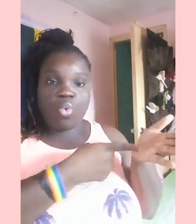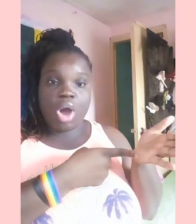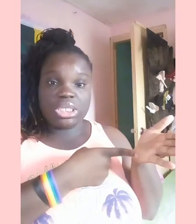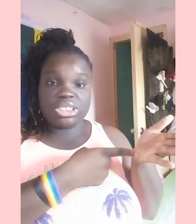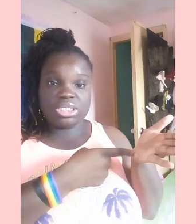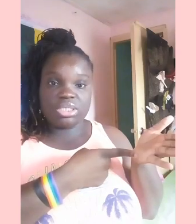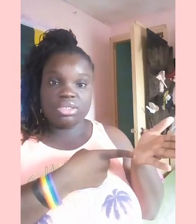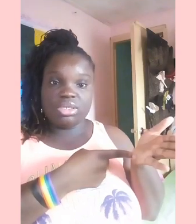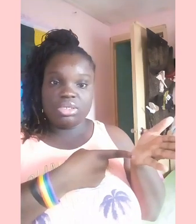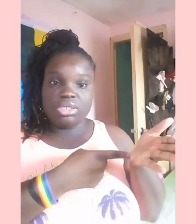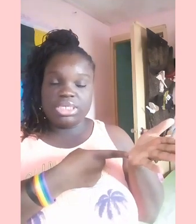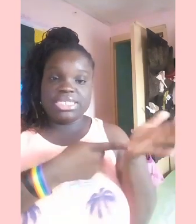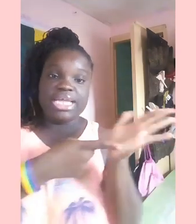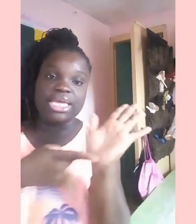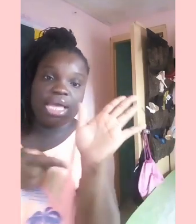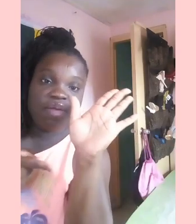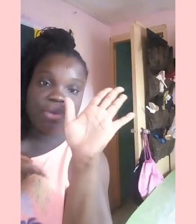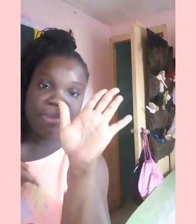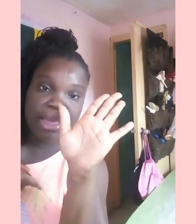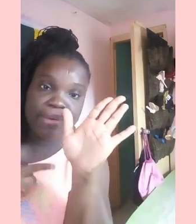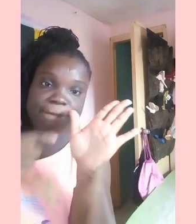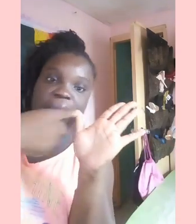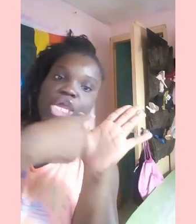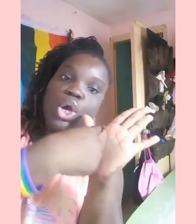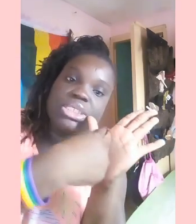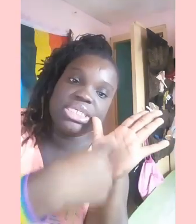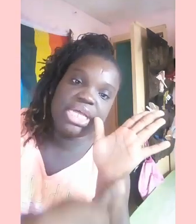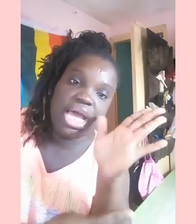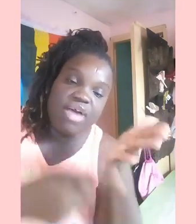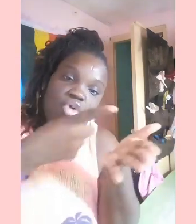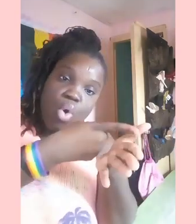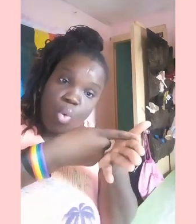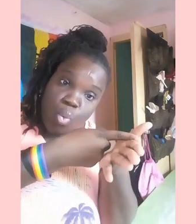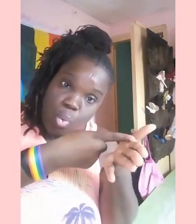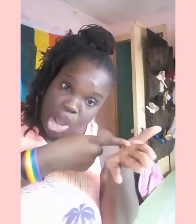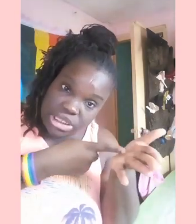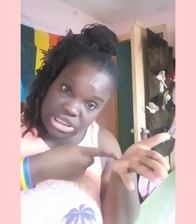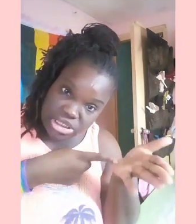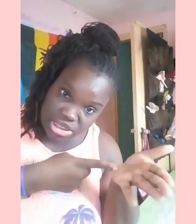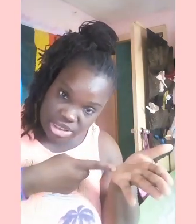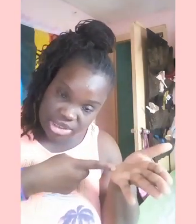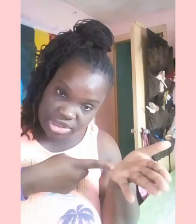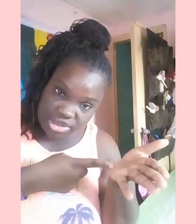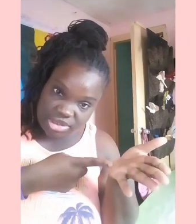What? It's like you have a palm and you cut it in half. What